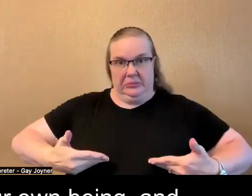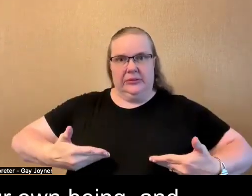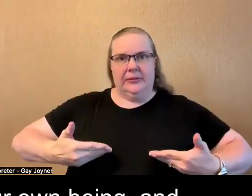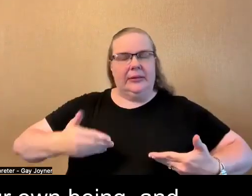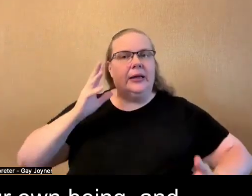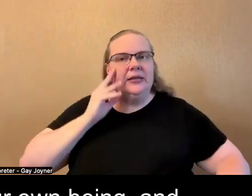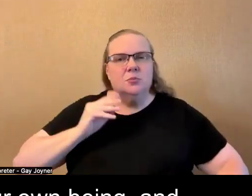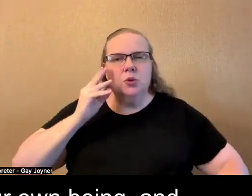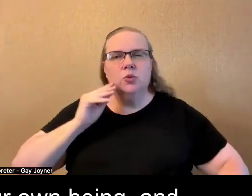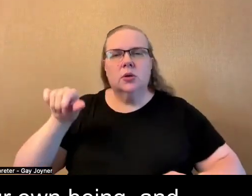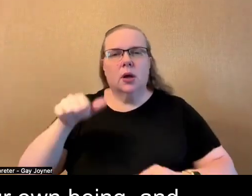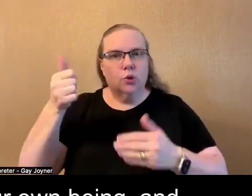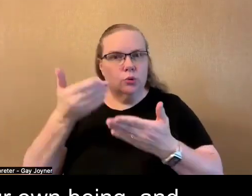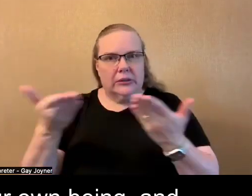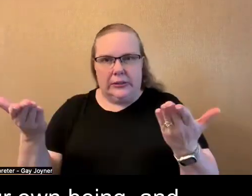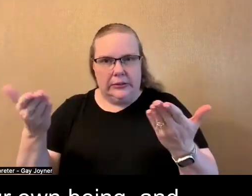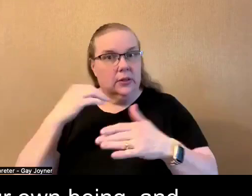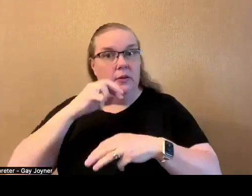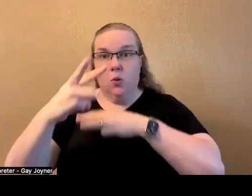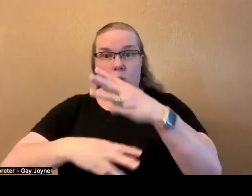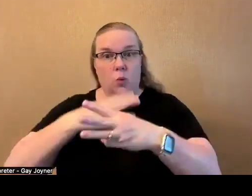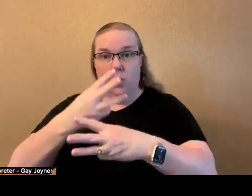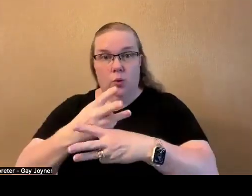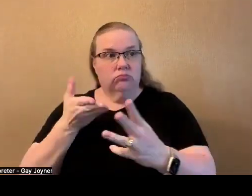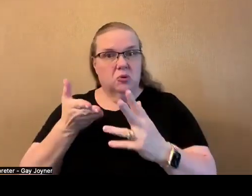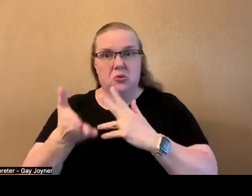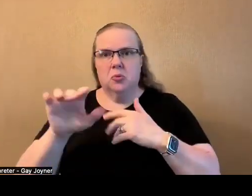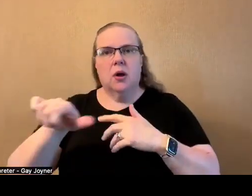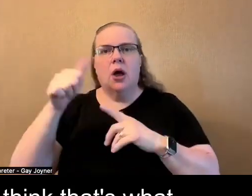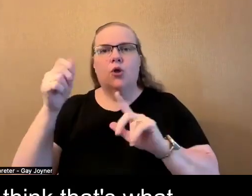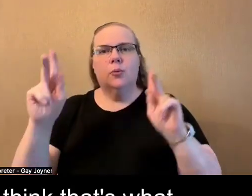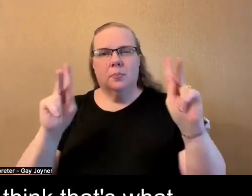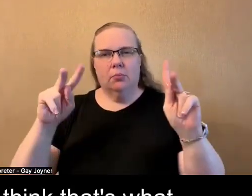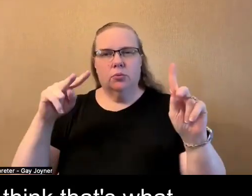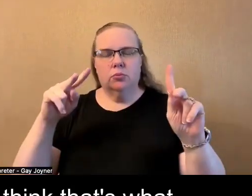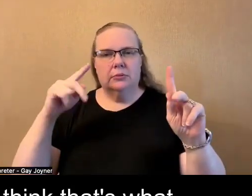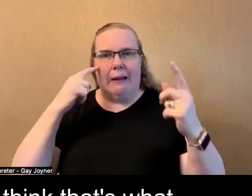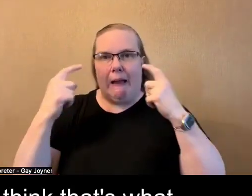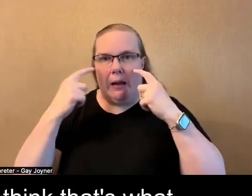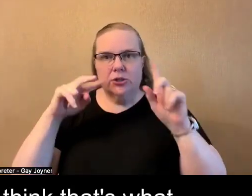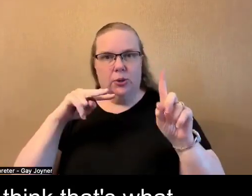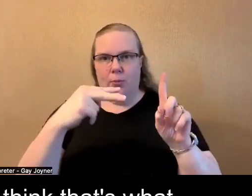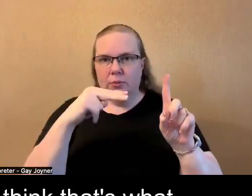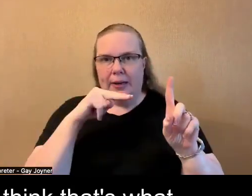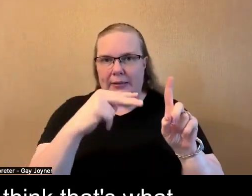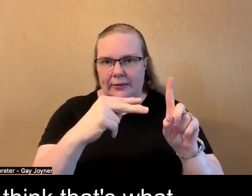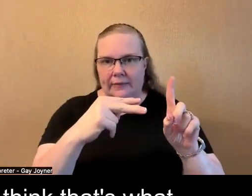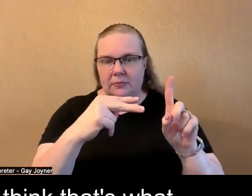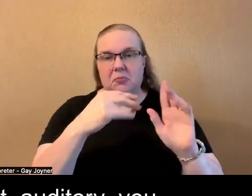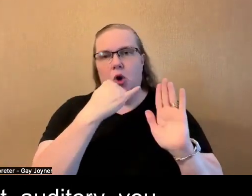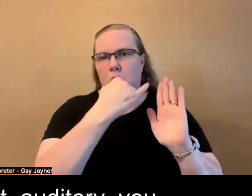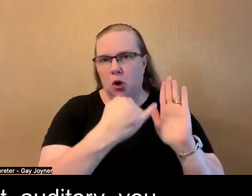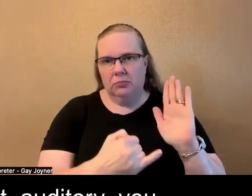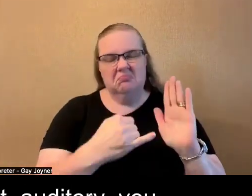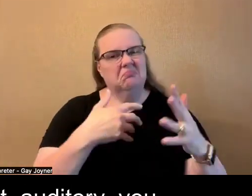experience the world through other people's eyes. Because that's what I think that's what art does, whether it's verbal